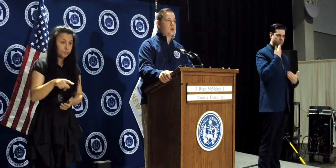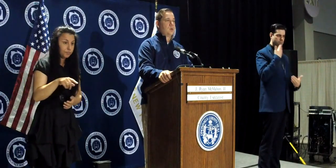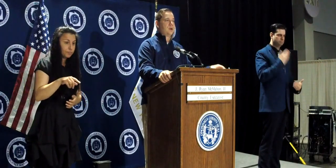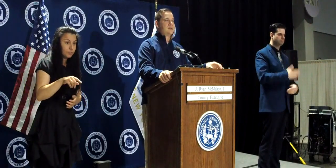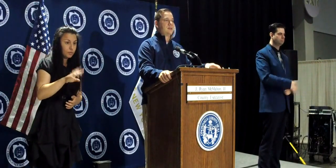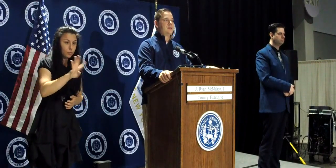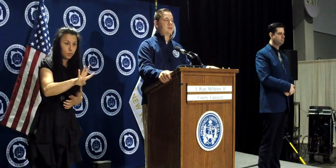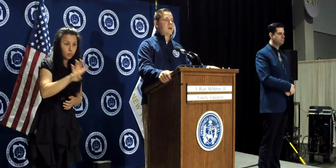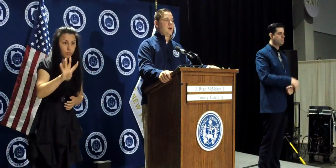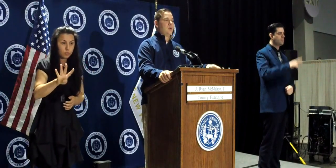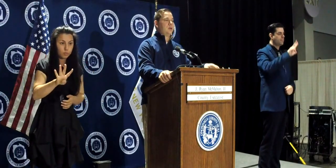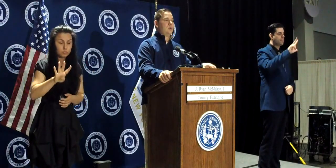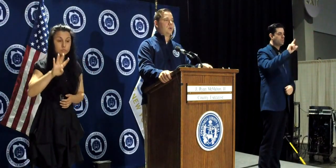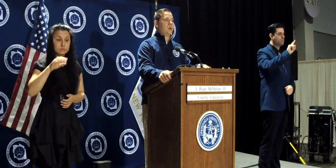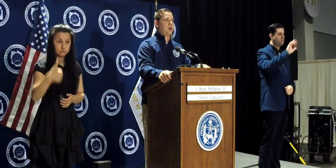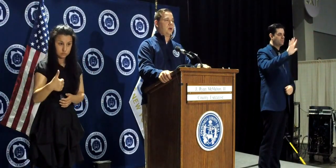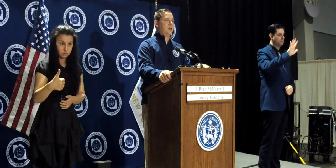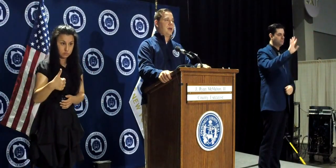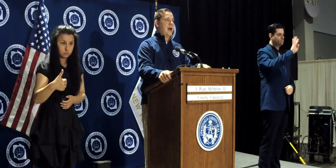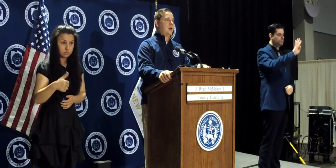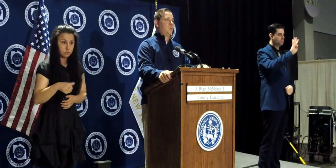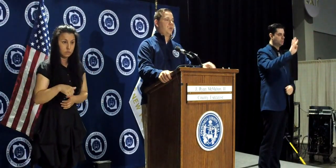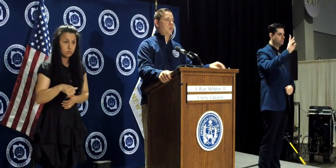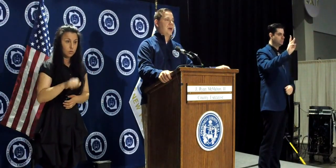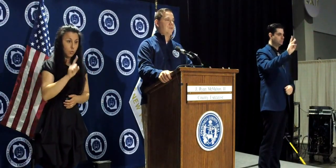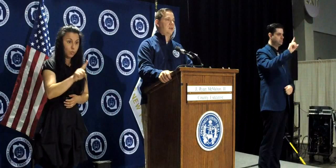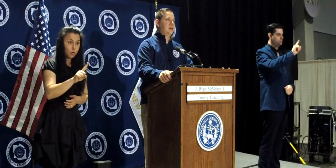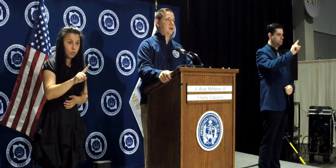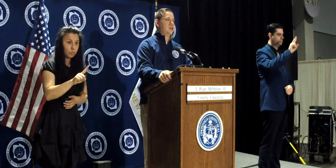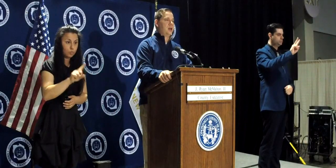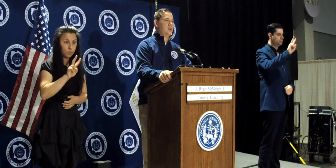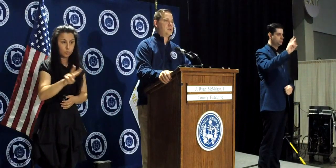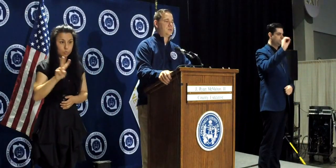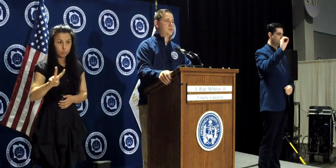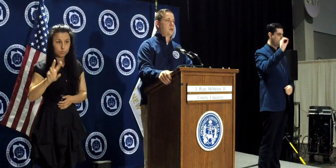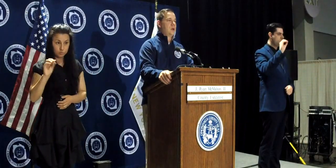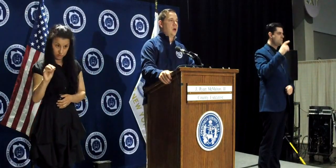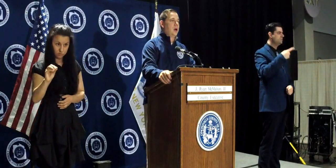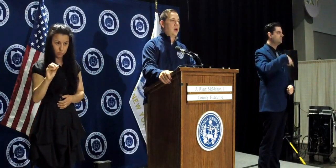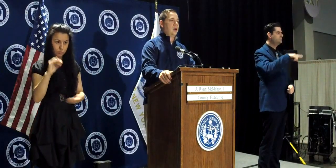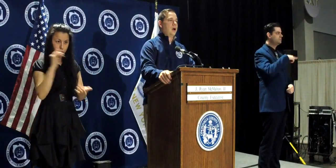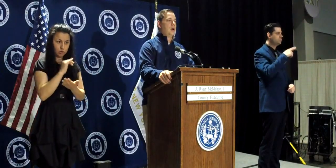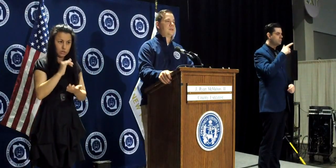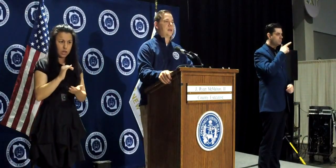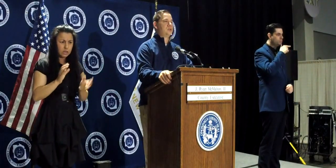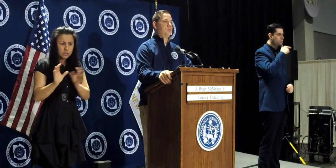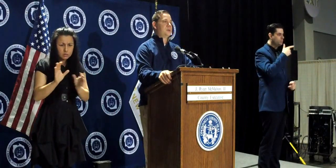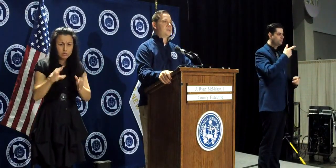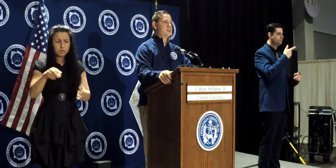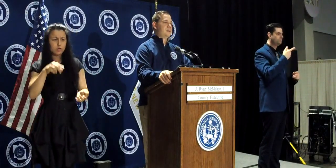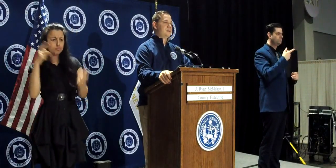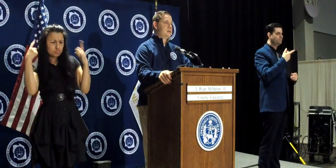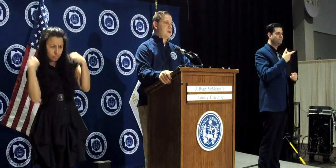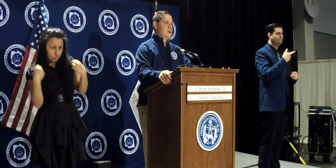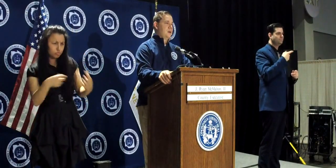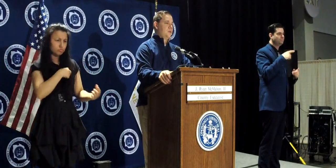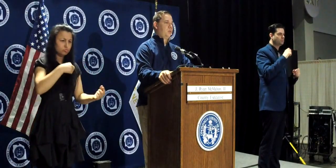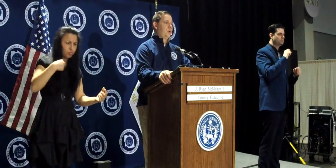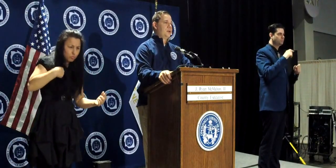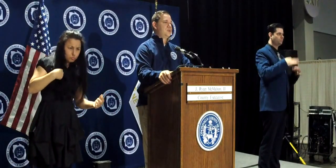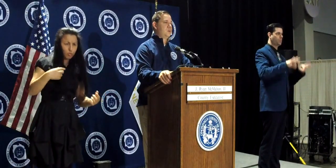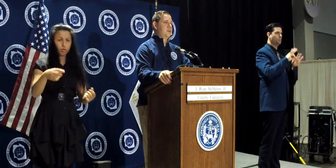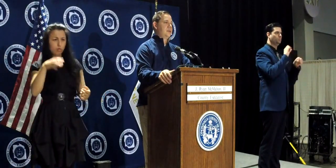315-446-1220. What is this? We knew early on we would have daycare challenges. Our essential businesses,